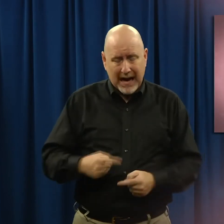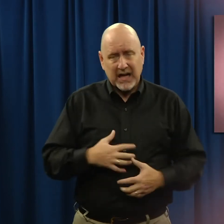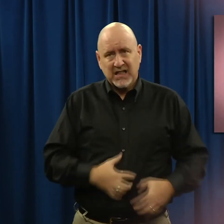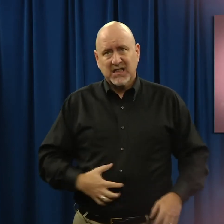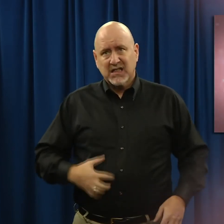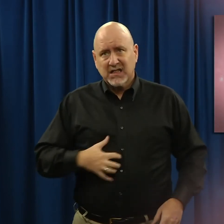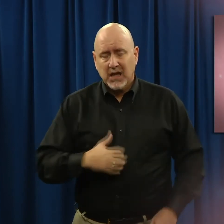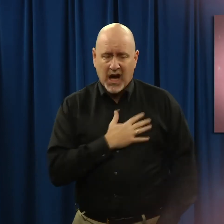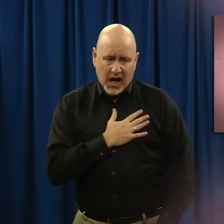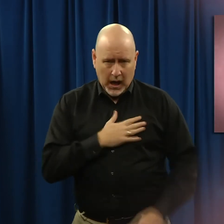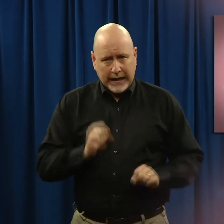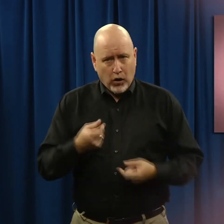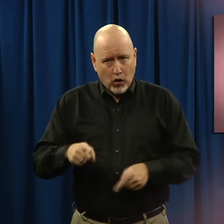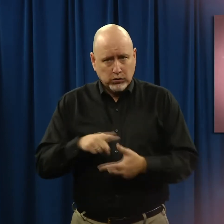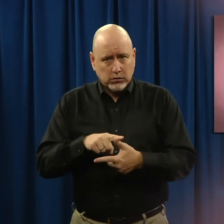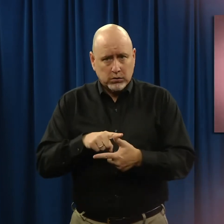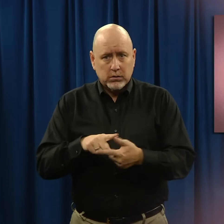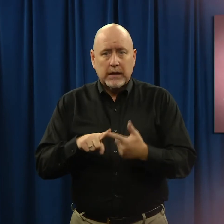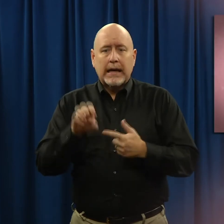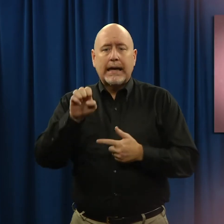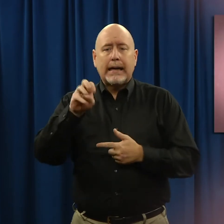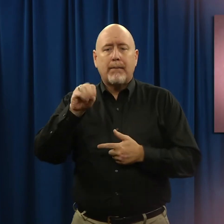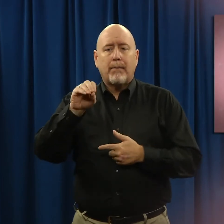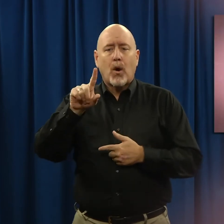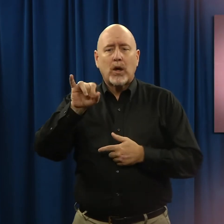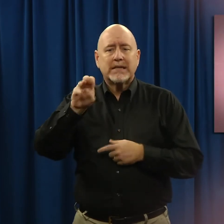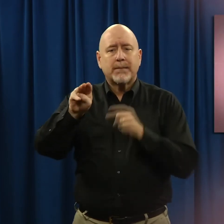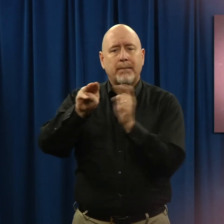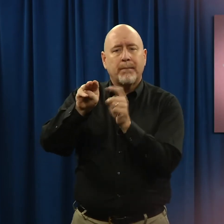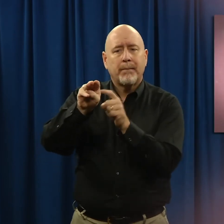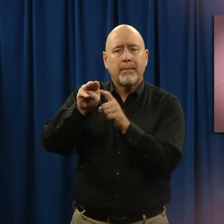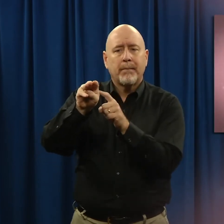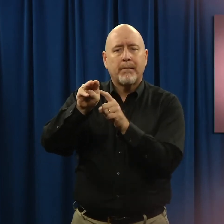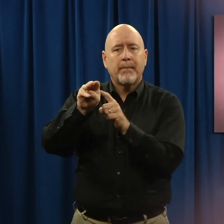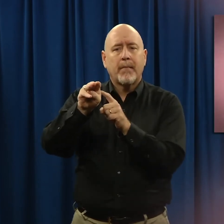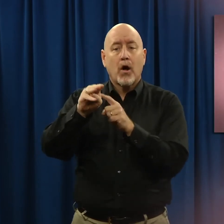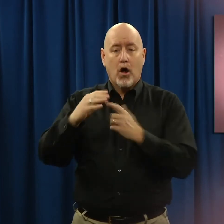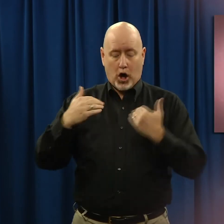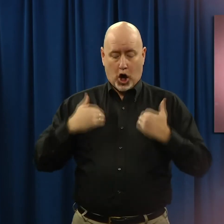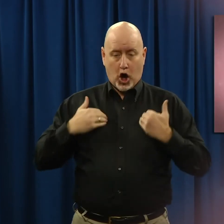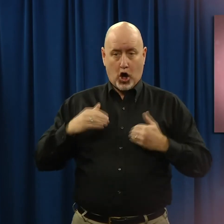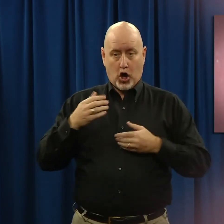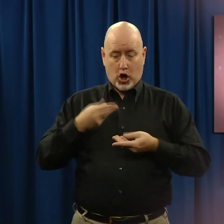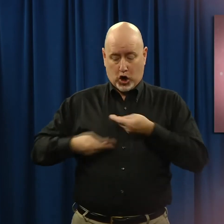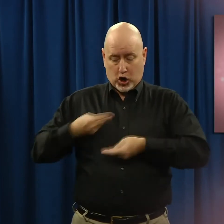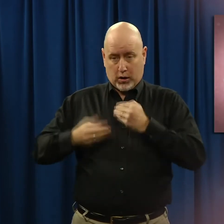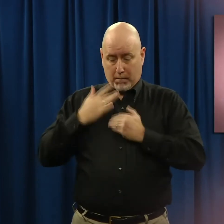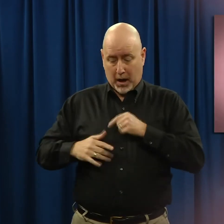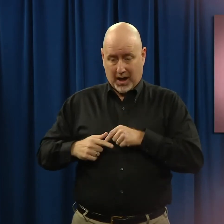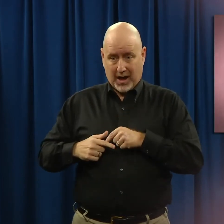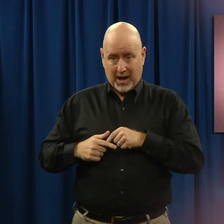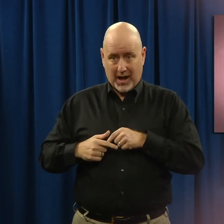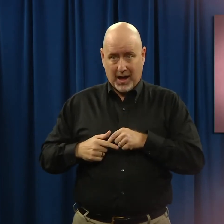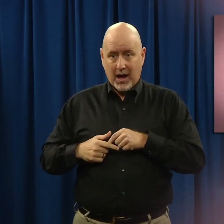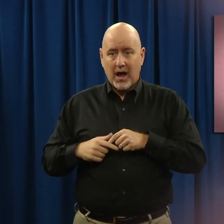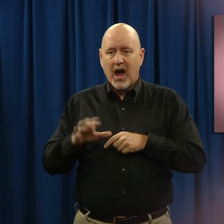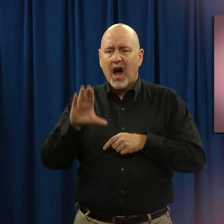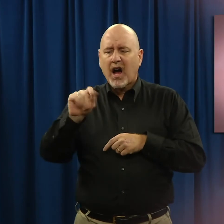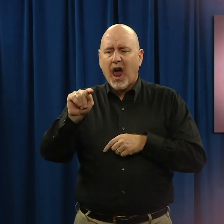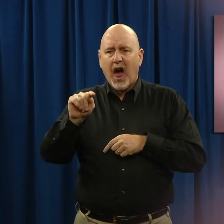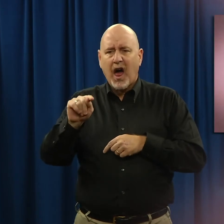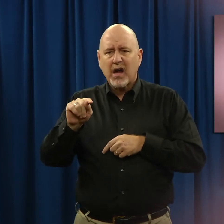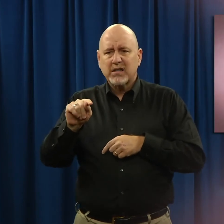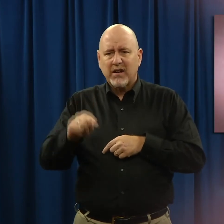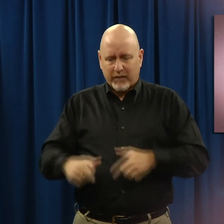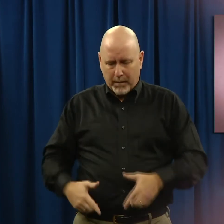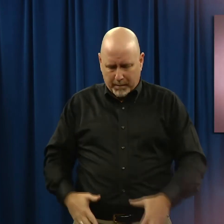rapid heartbeat. Embolism, which is an obstruction of pulmonary arteries frequently caused by detached fragments of clots from